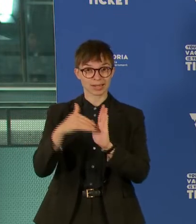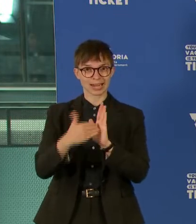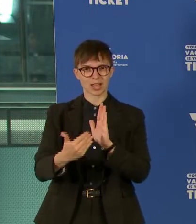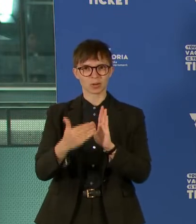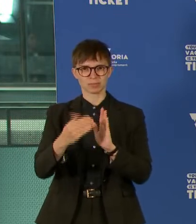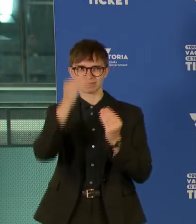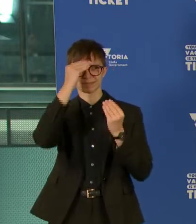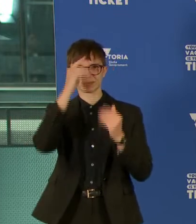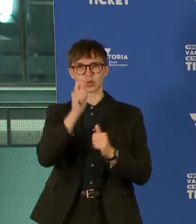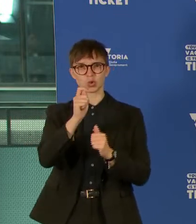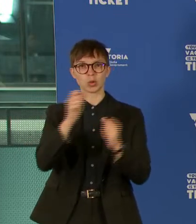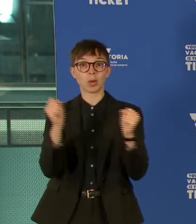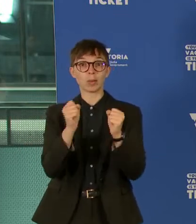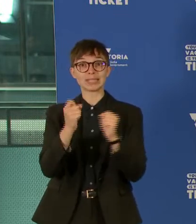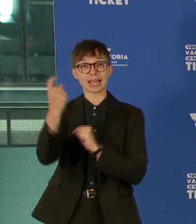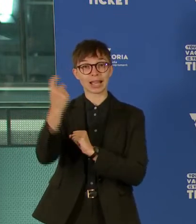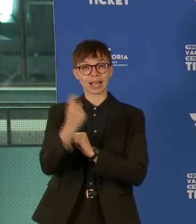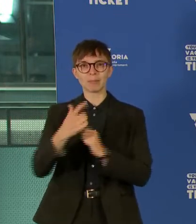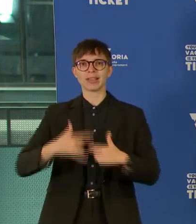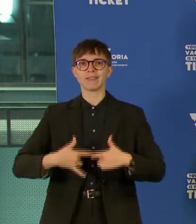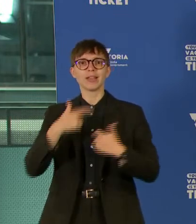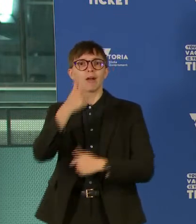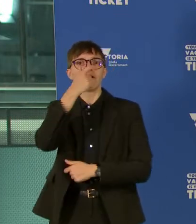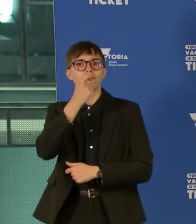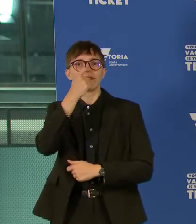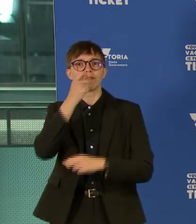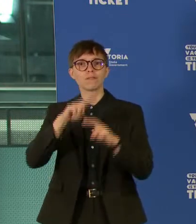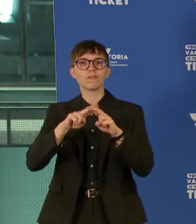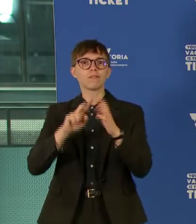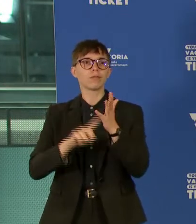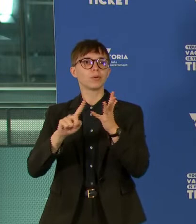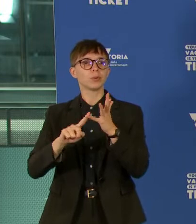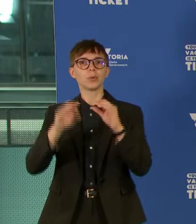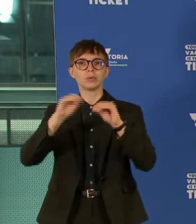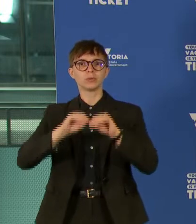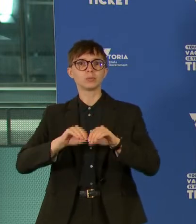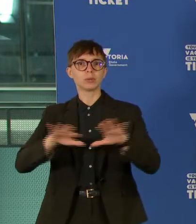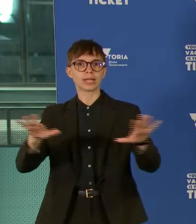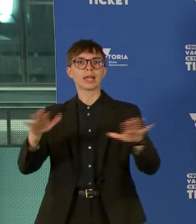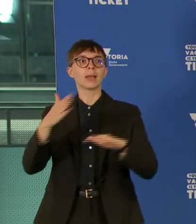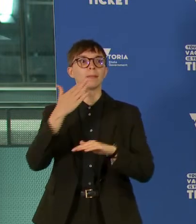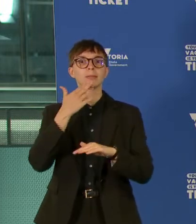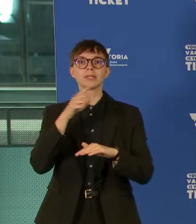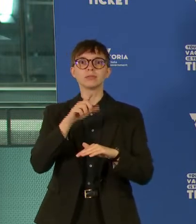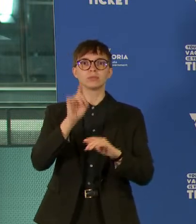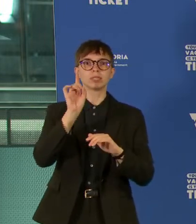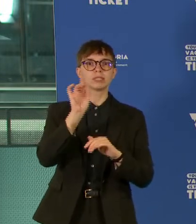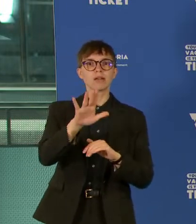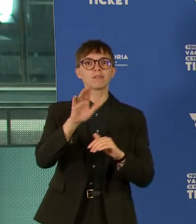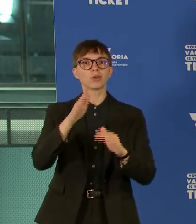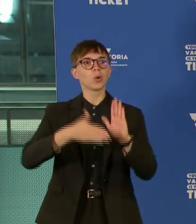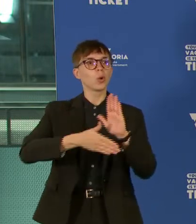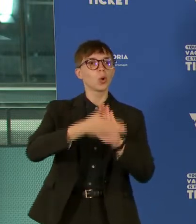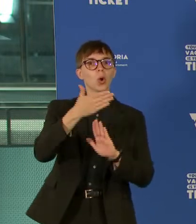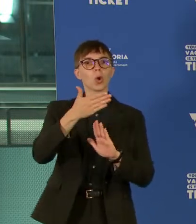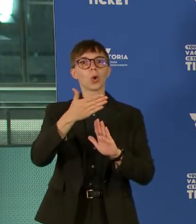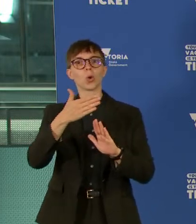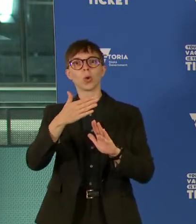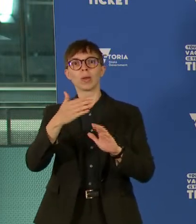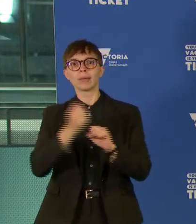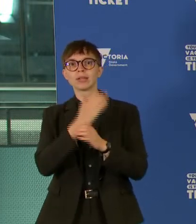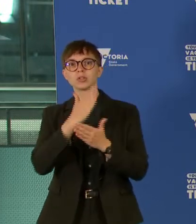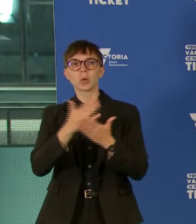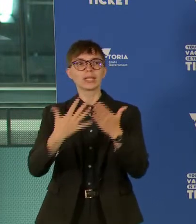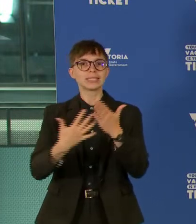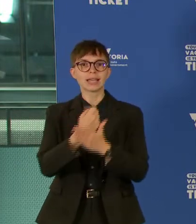we encourage everybody through the normal primary healthcare mechanisms, the normal workplace mechanisms, to go